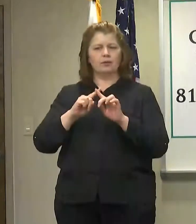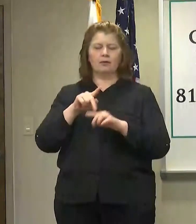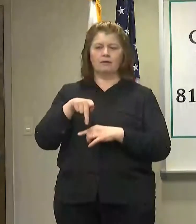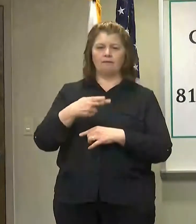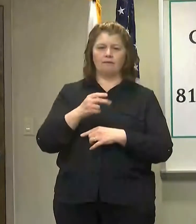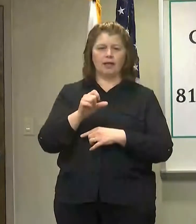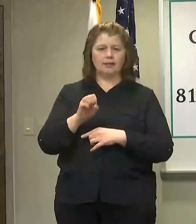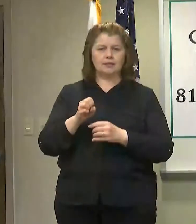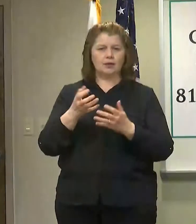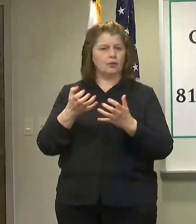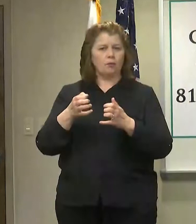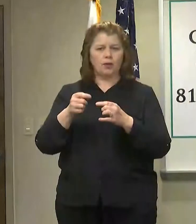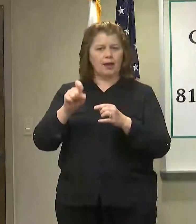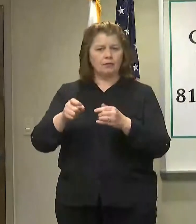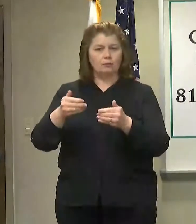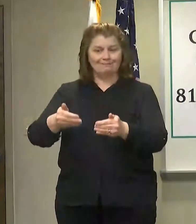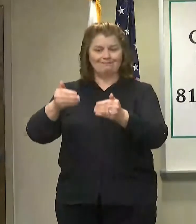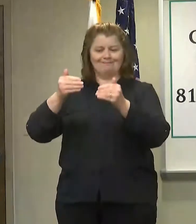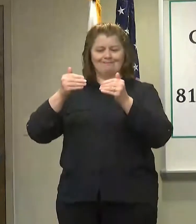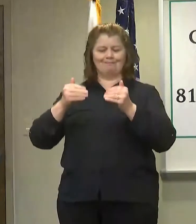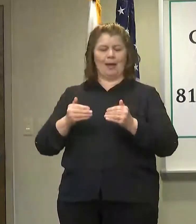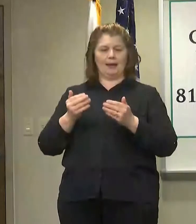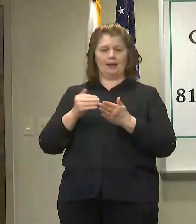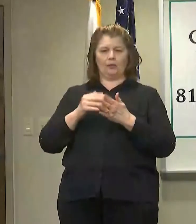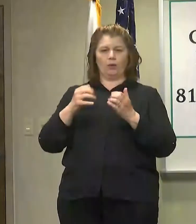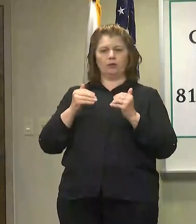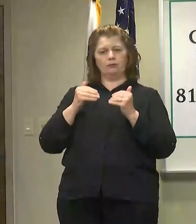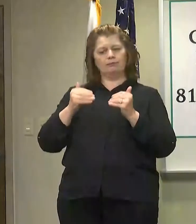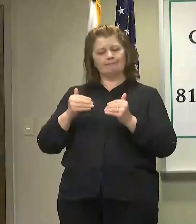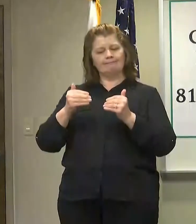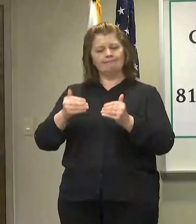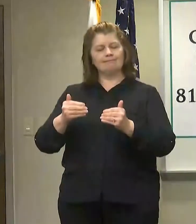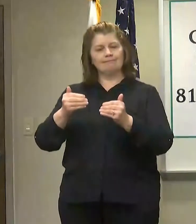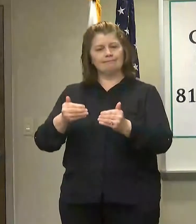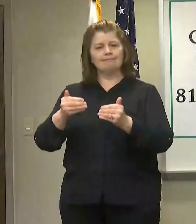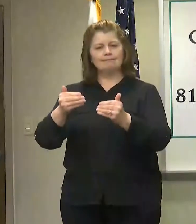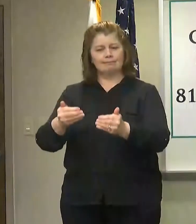because we don't want to have to ever step back. We only want to keep step forward.